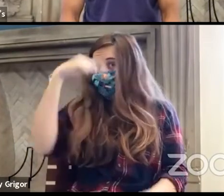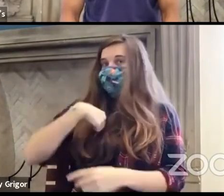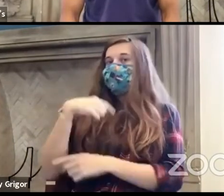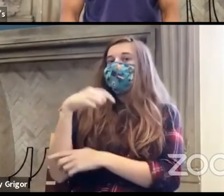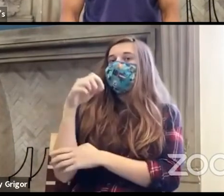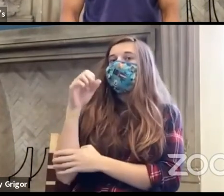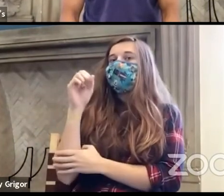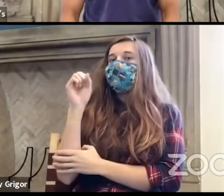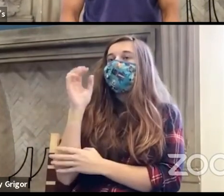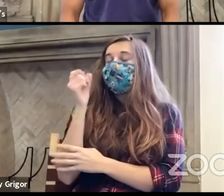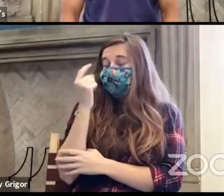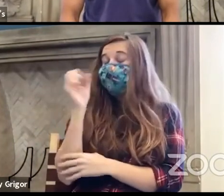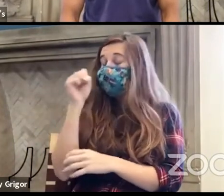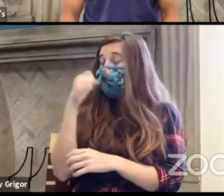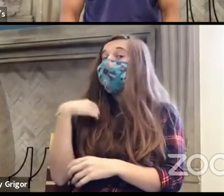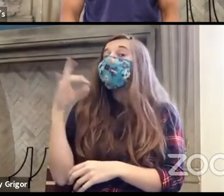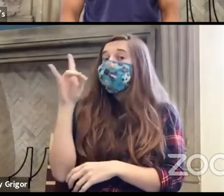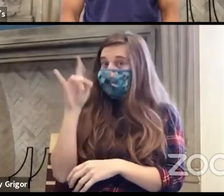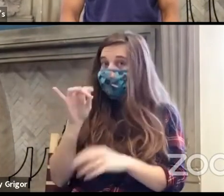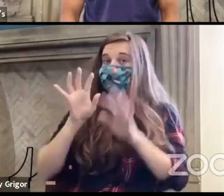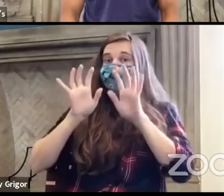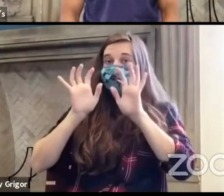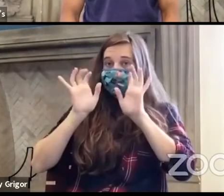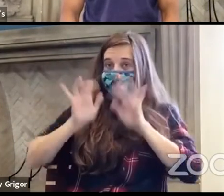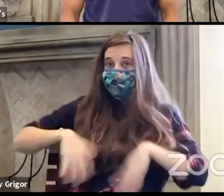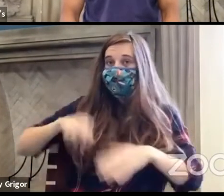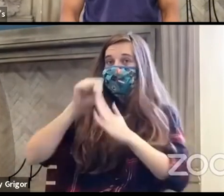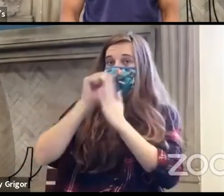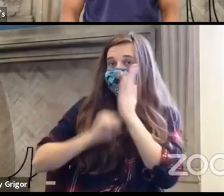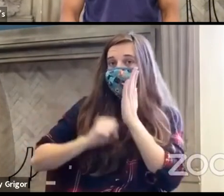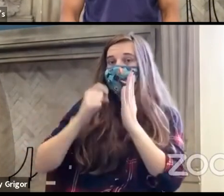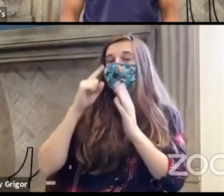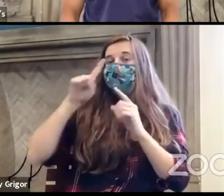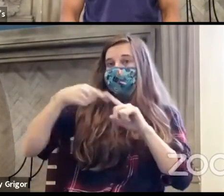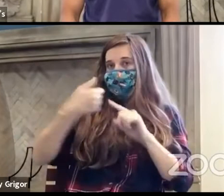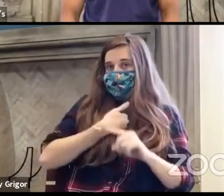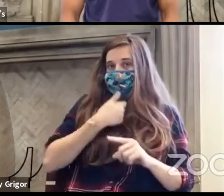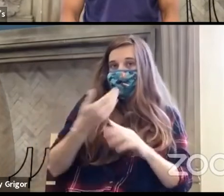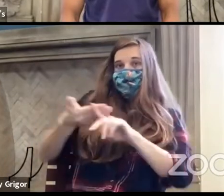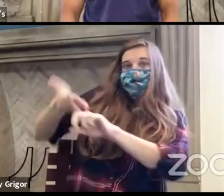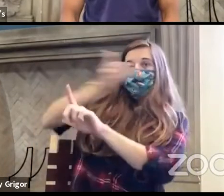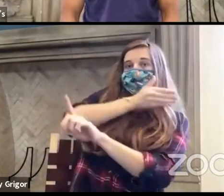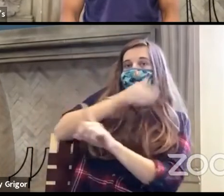For me, I did type up a script for myself before coming here.